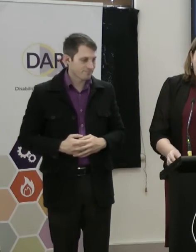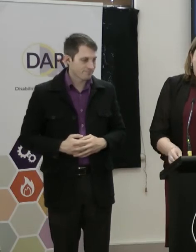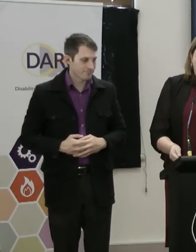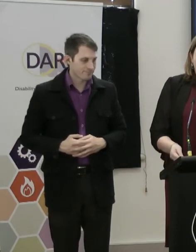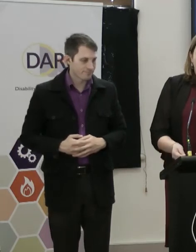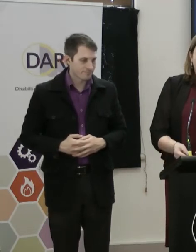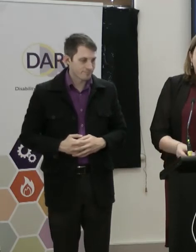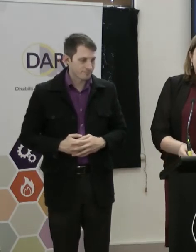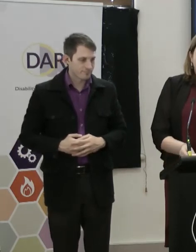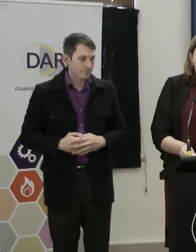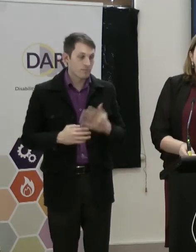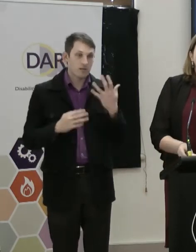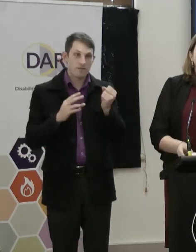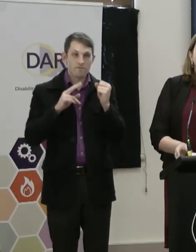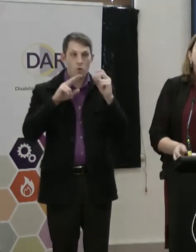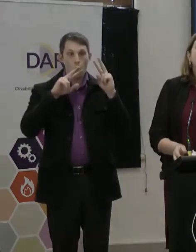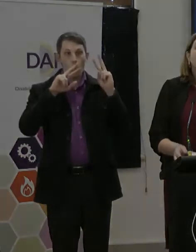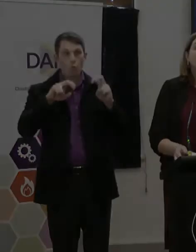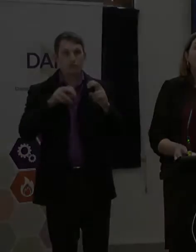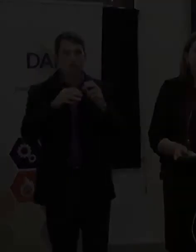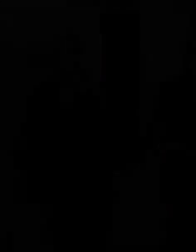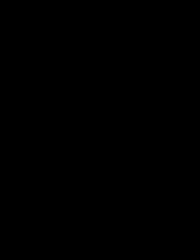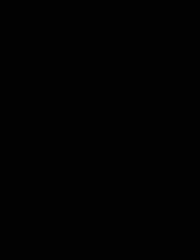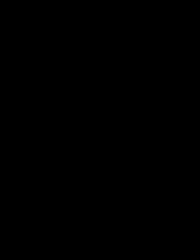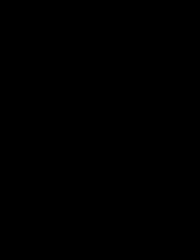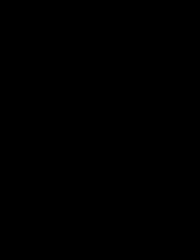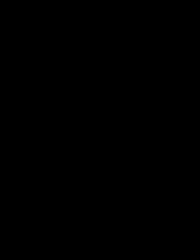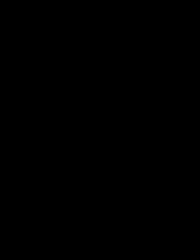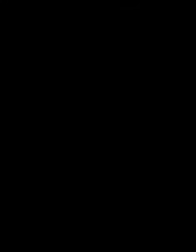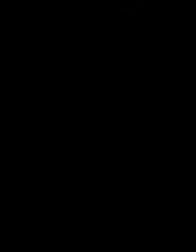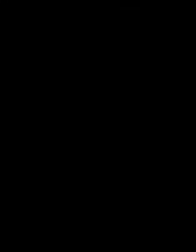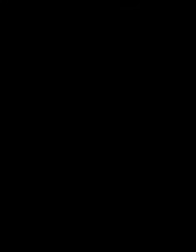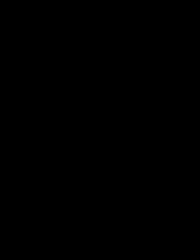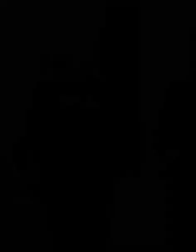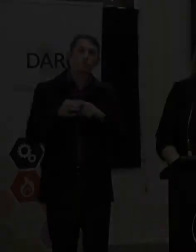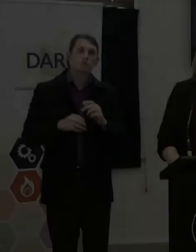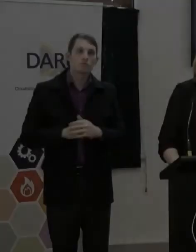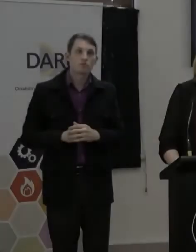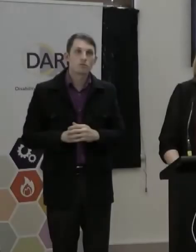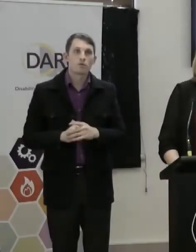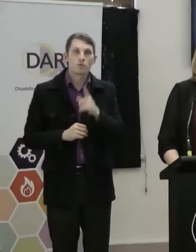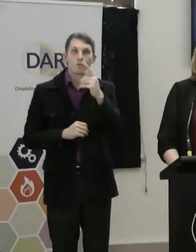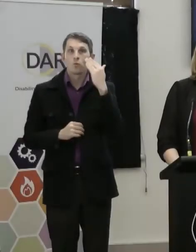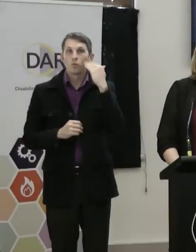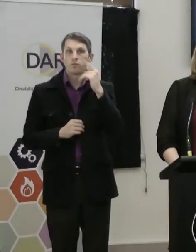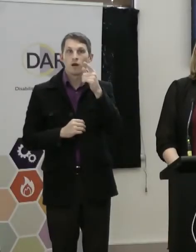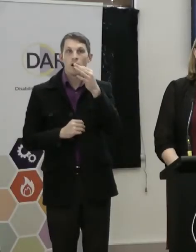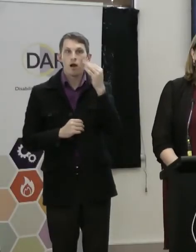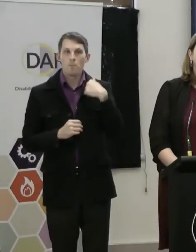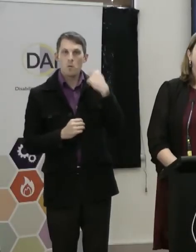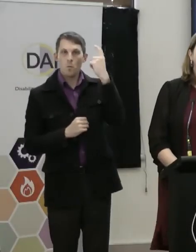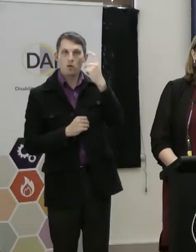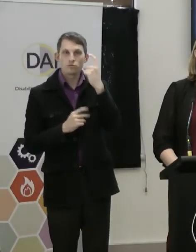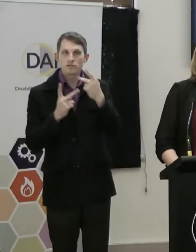There are audit guidelines in place. I'm just wondering if you have